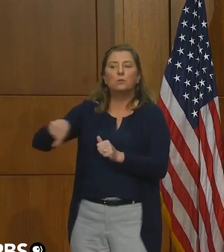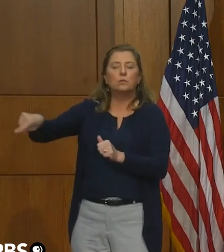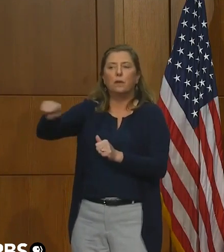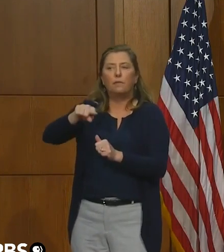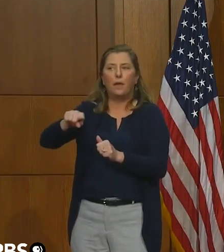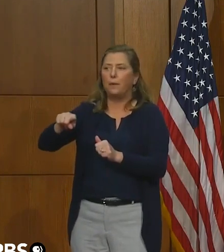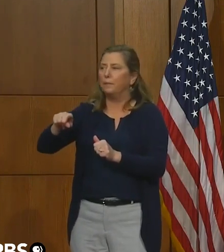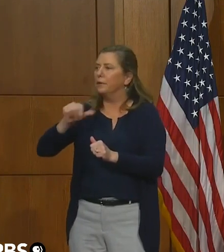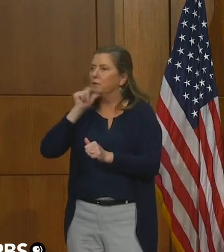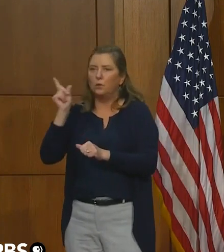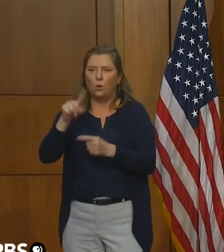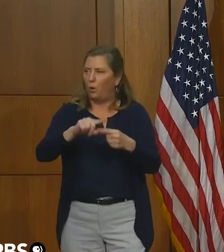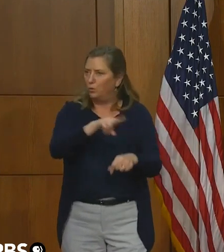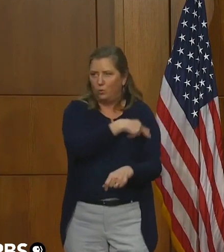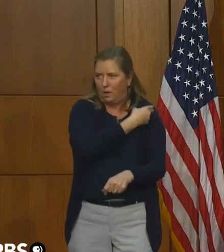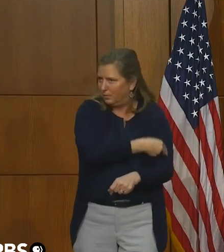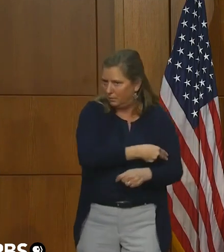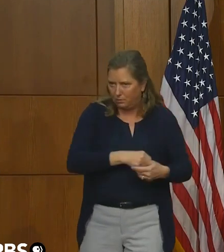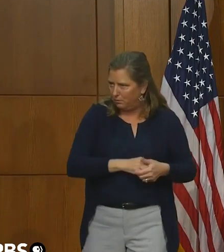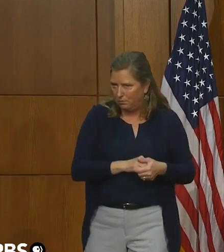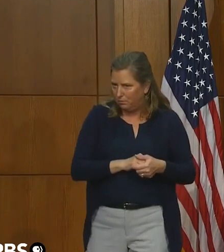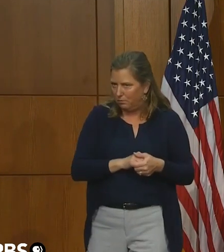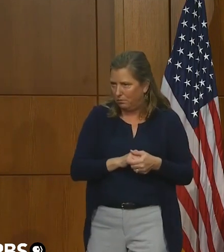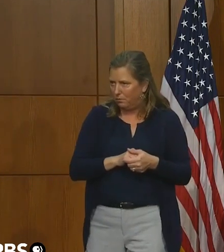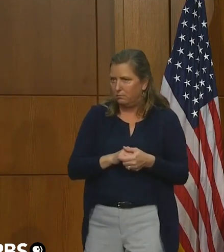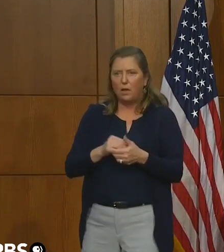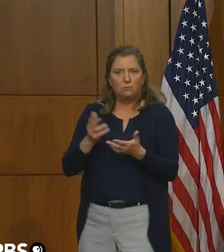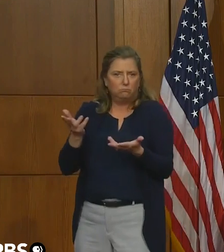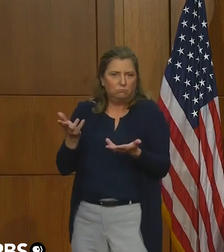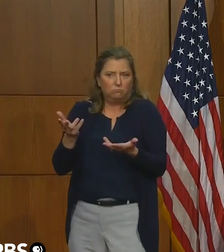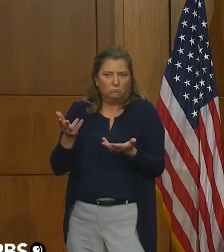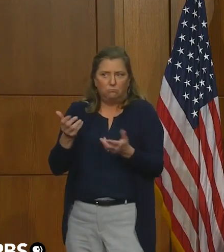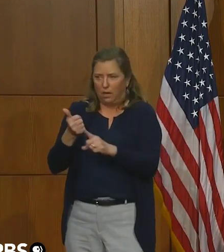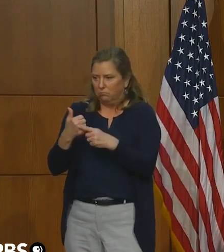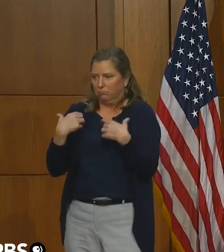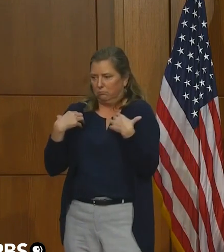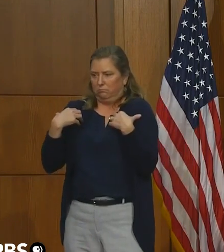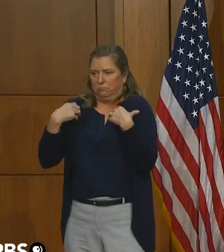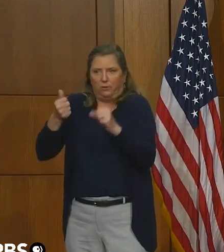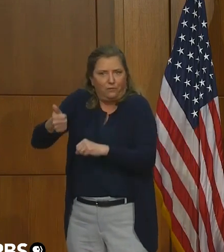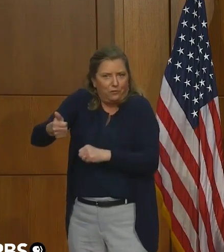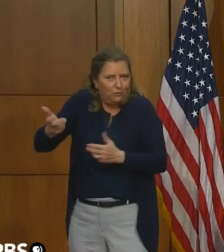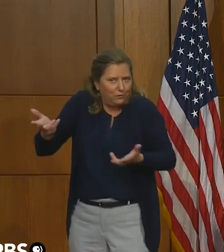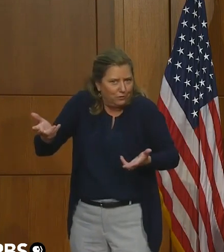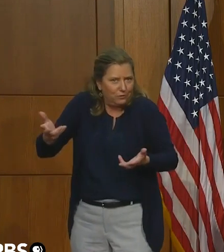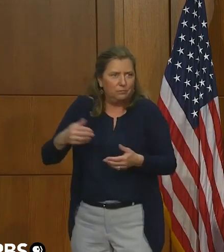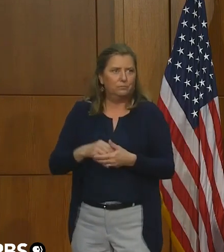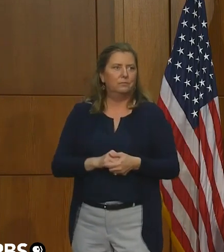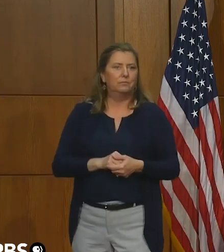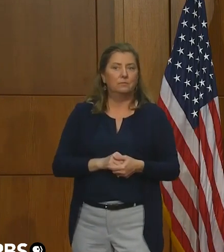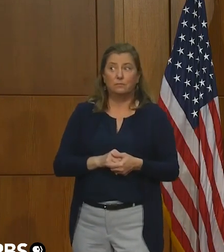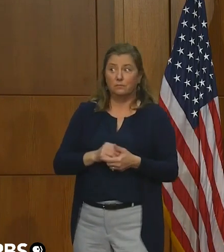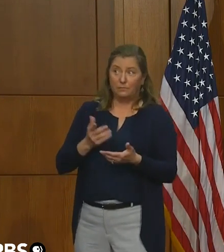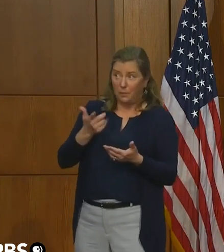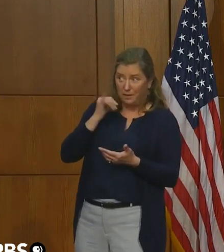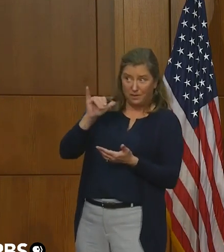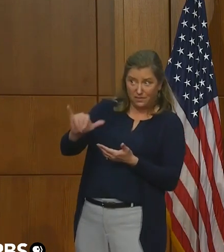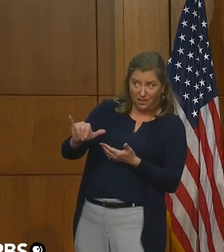those don't get admitted to the hospital, and they recover. And so for that